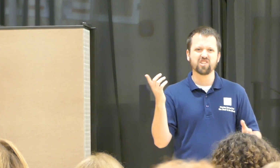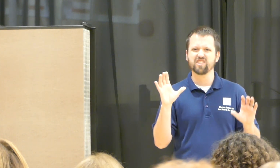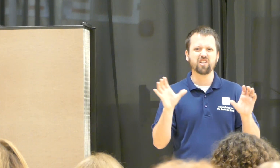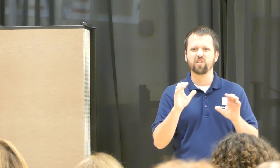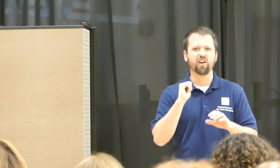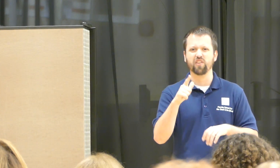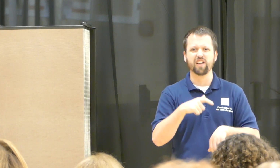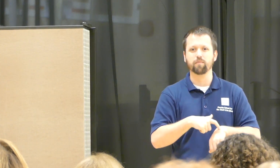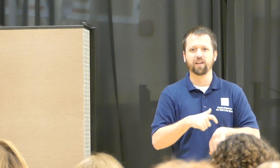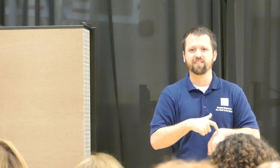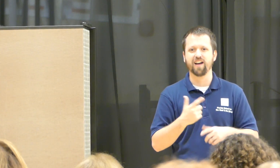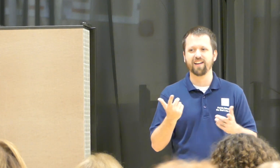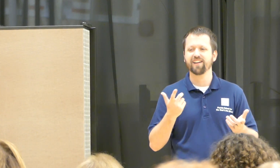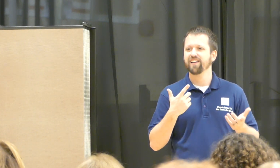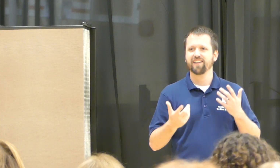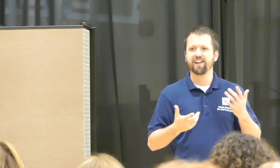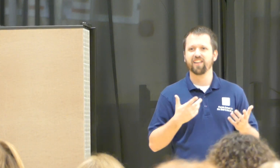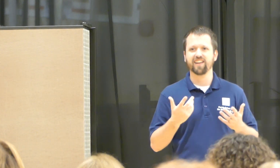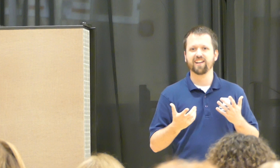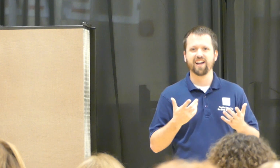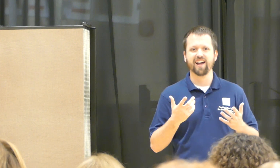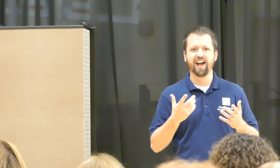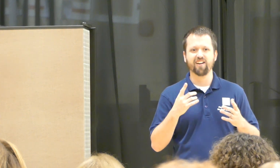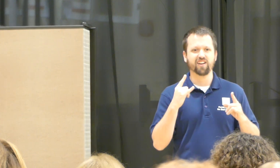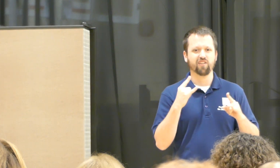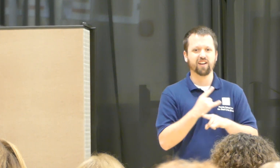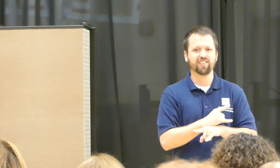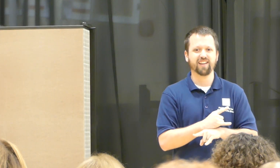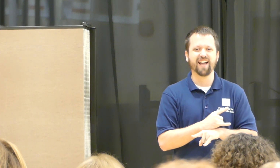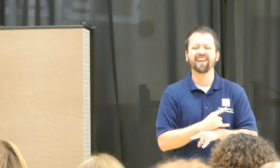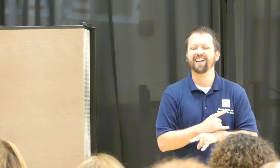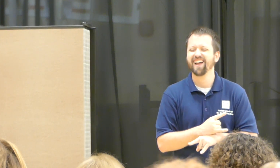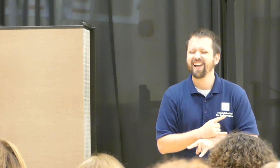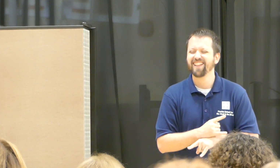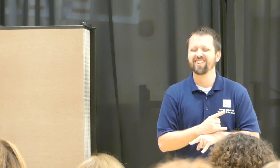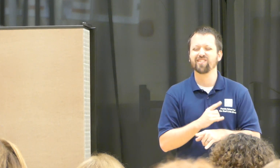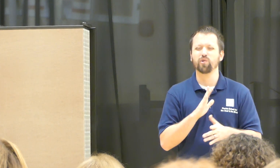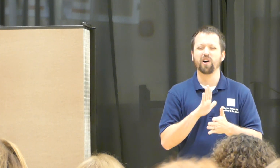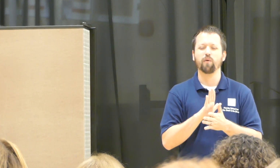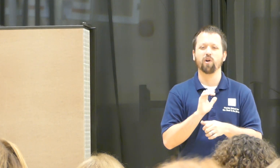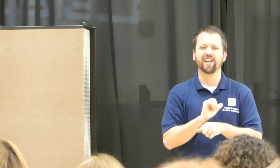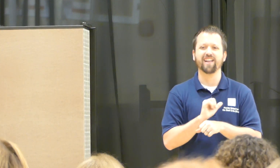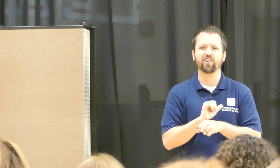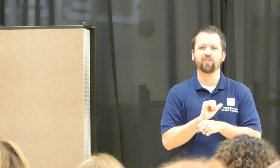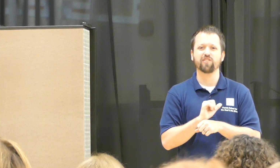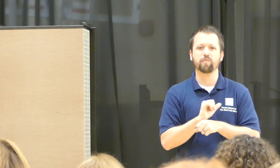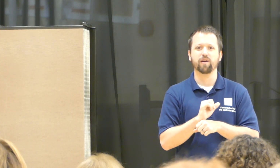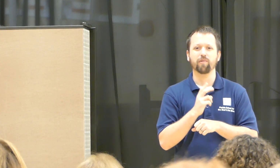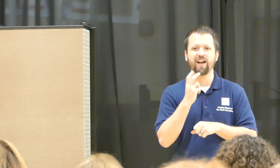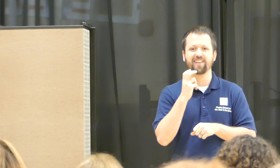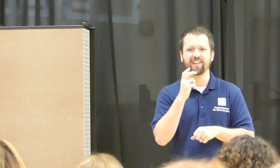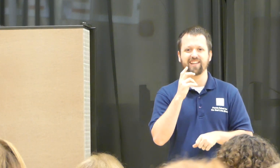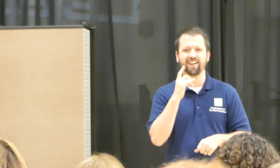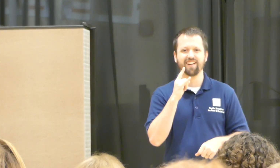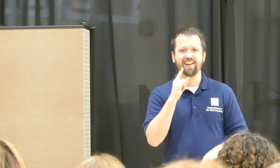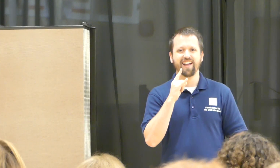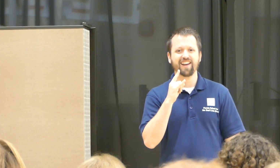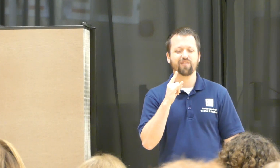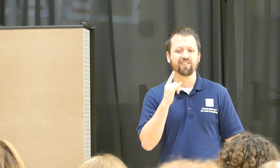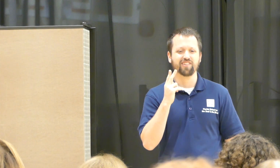They do that all the time. It's not like any kind of irony or anything. The school I work at, there used to be a blind kid there, and he was